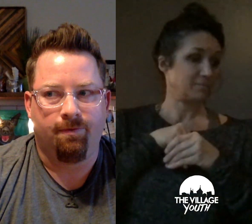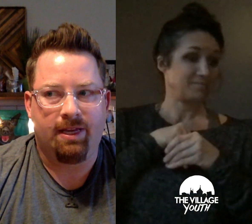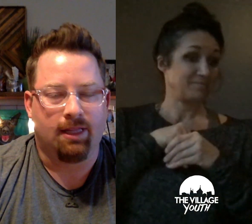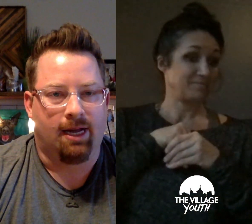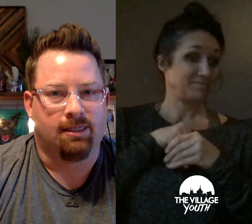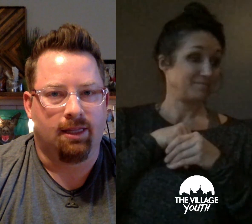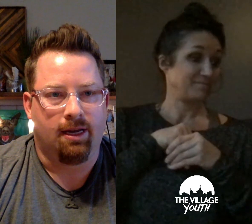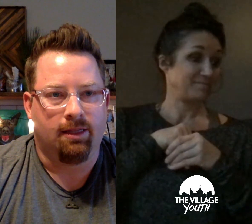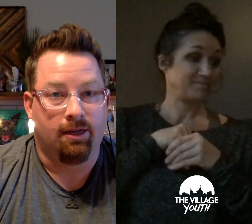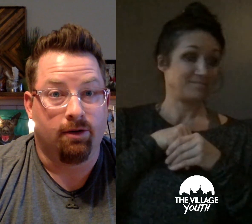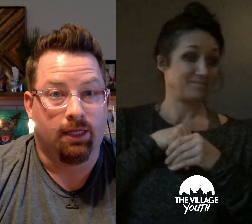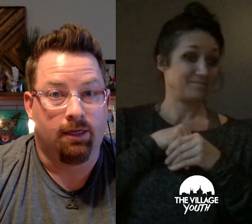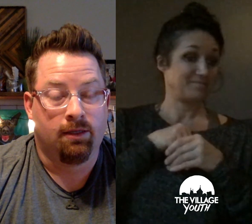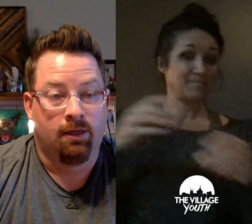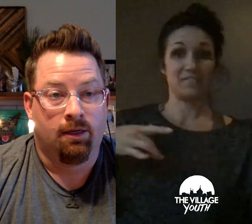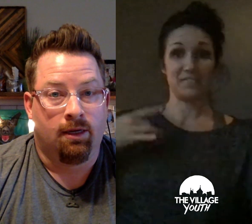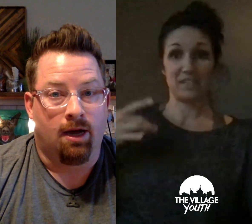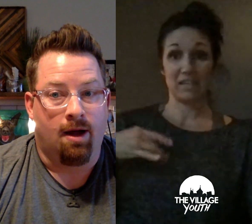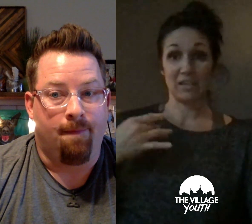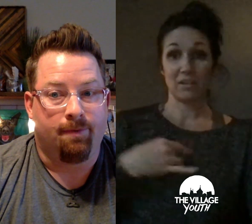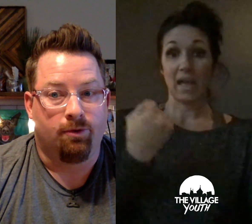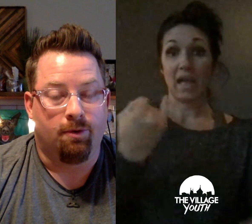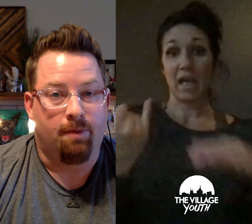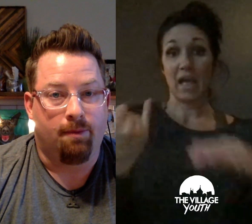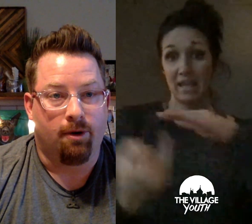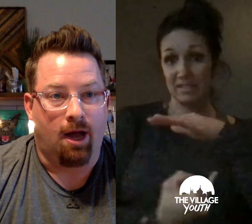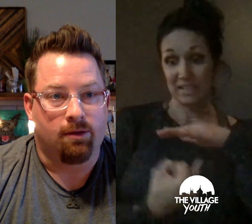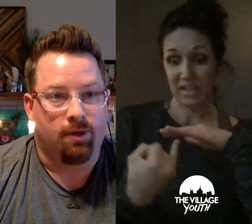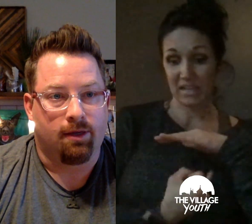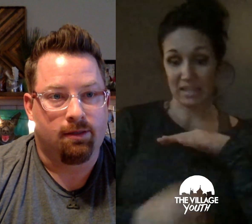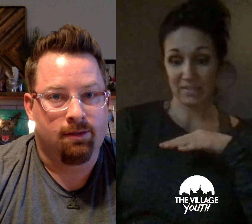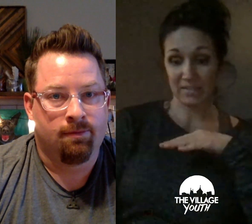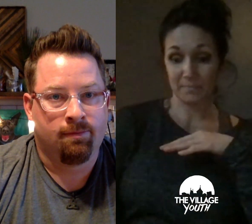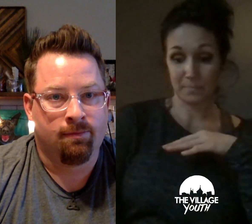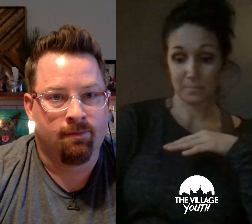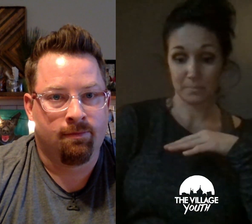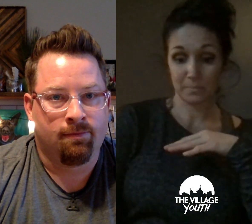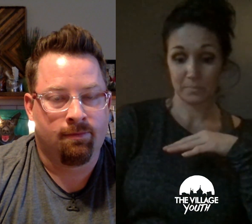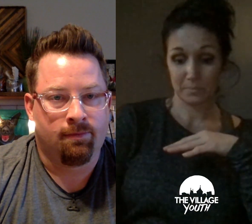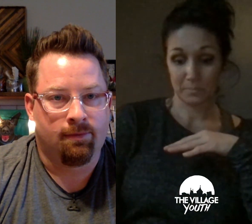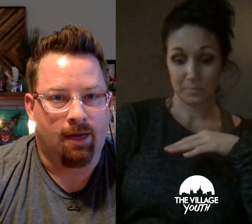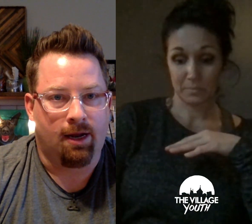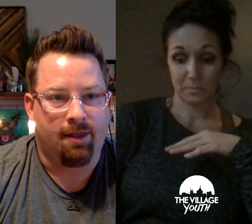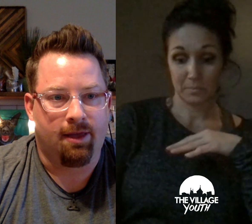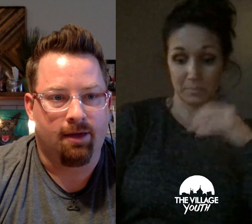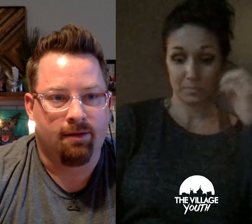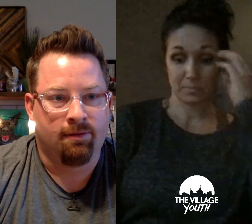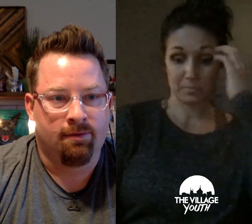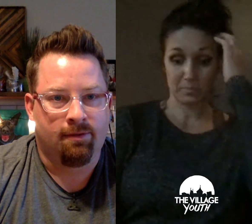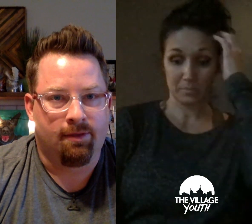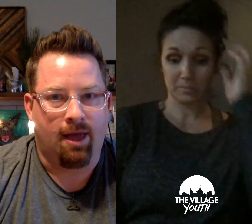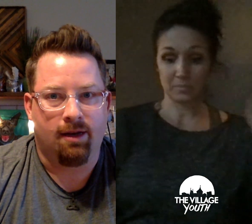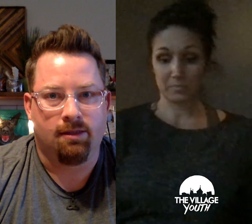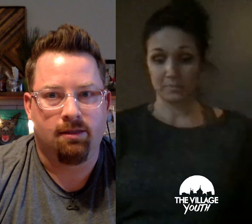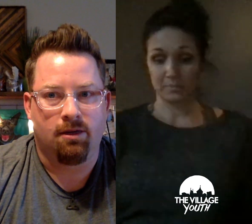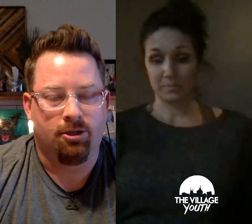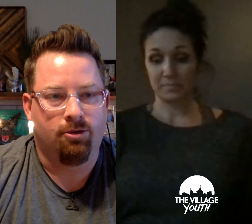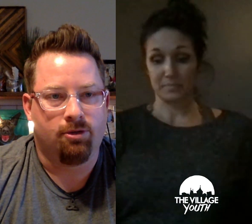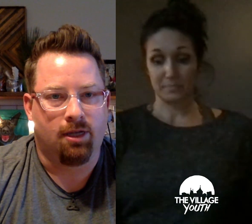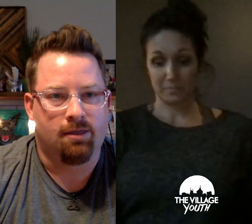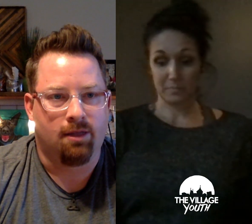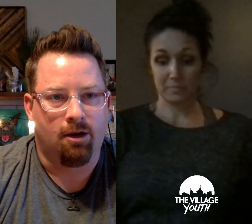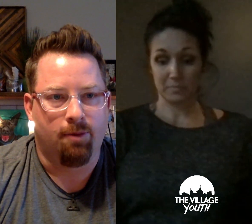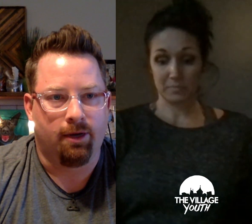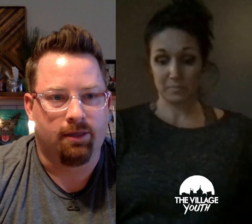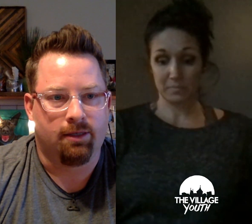to feel isolated, literally, to remember God is with us. And I think that is such a